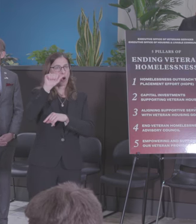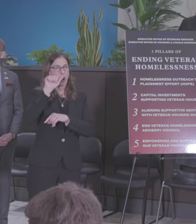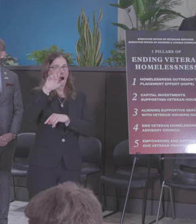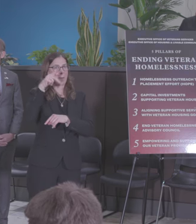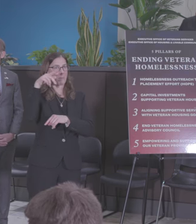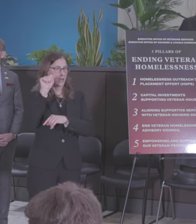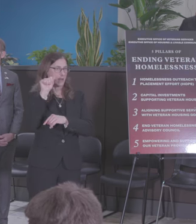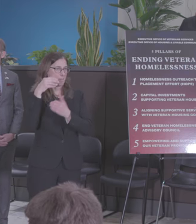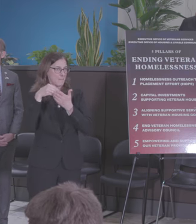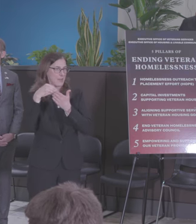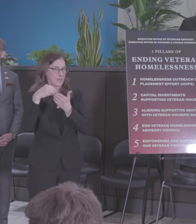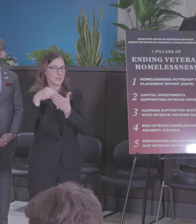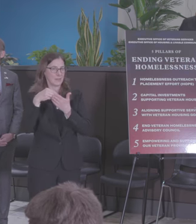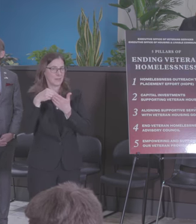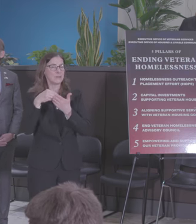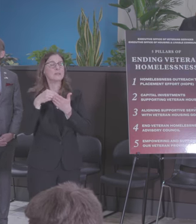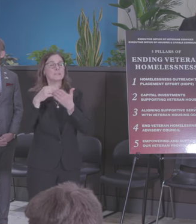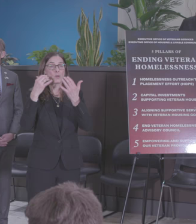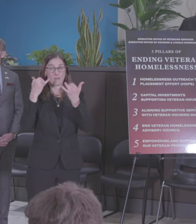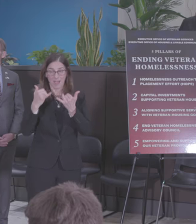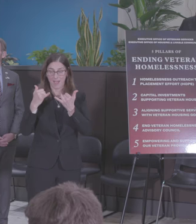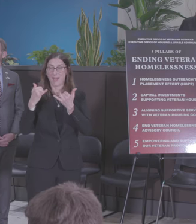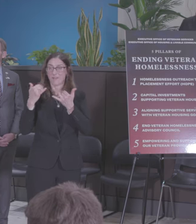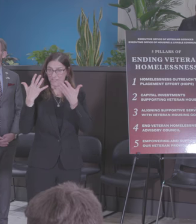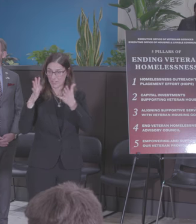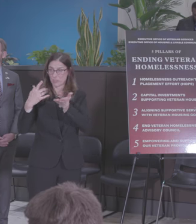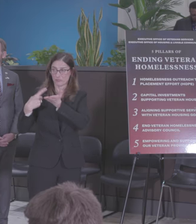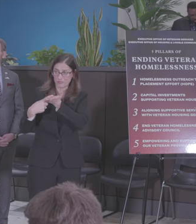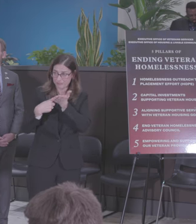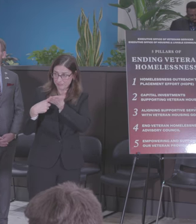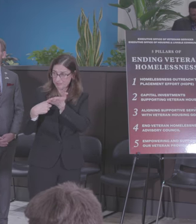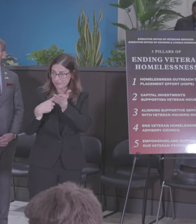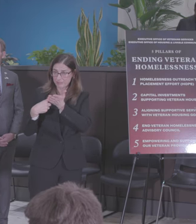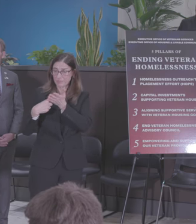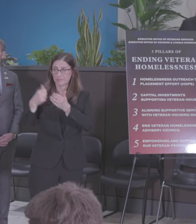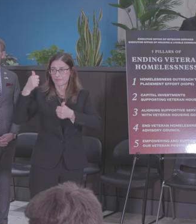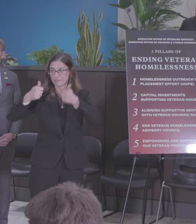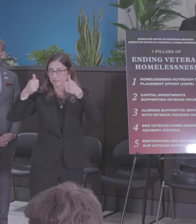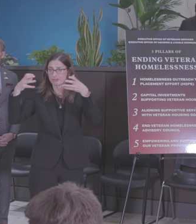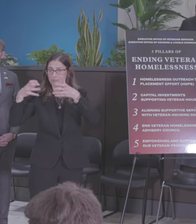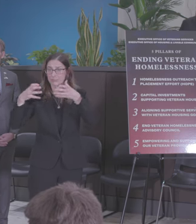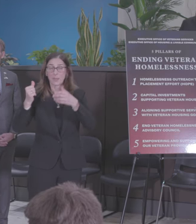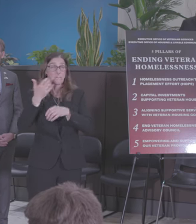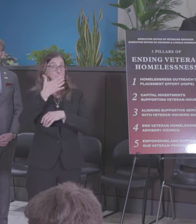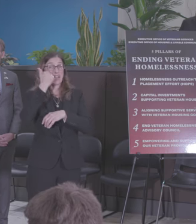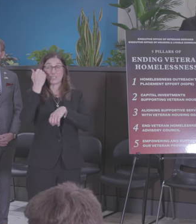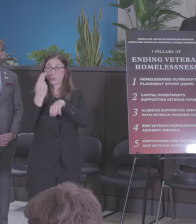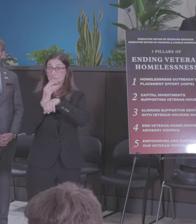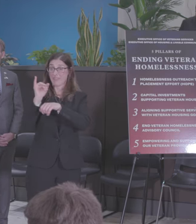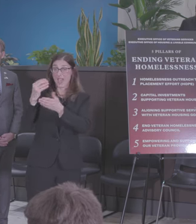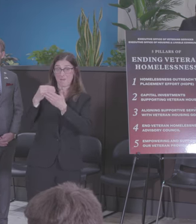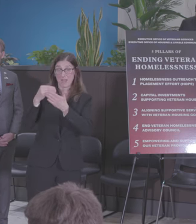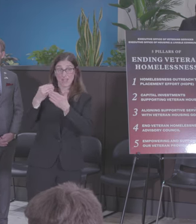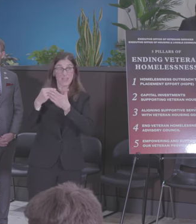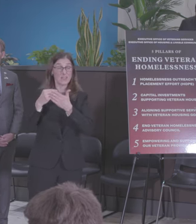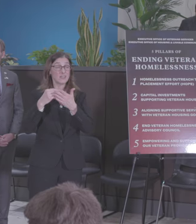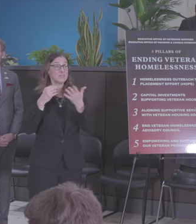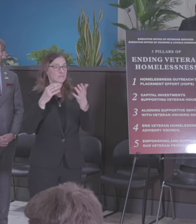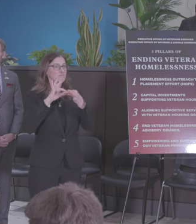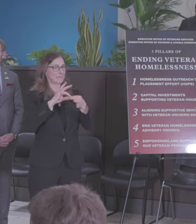the leadership of Governor Healey and Lieutenant Governor Driscoll, we thought the best use of our money was to support our veteran community in their housing